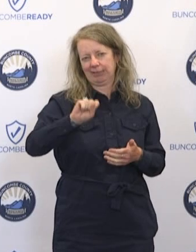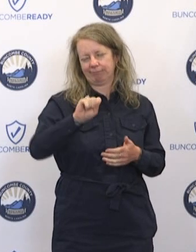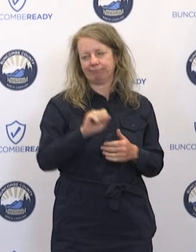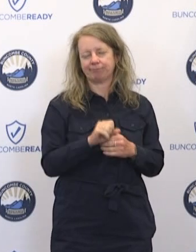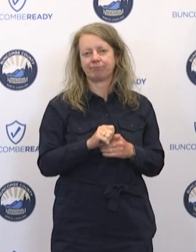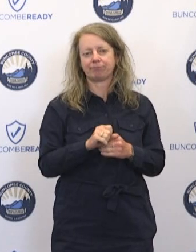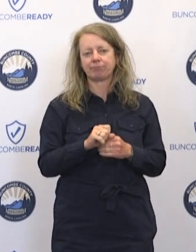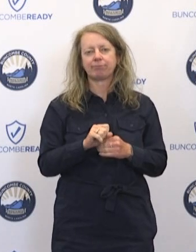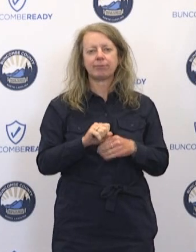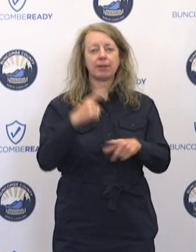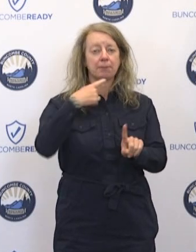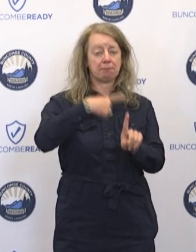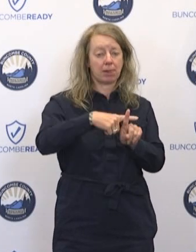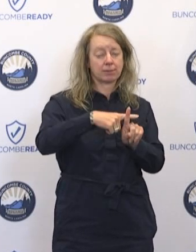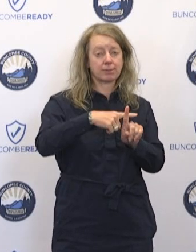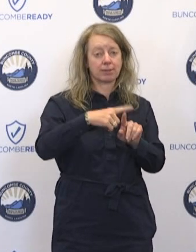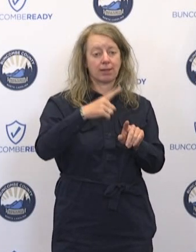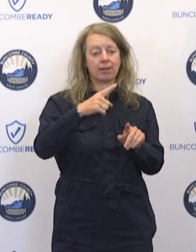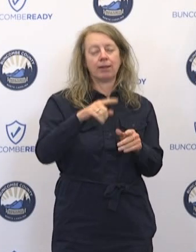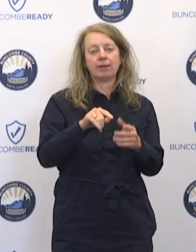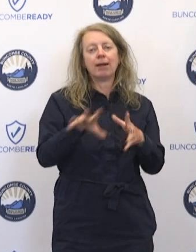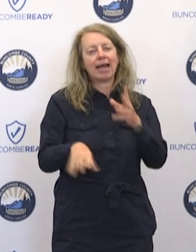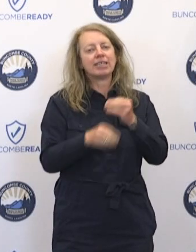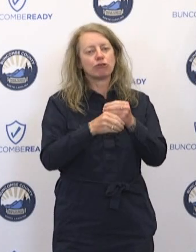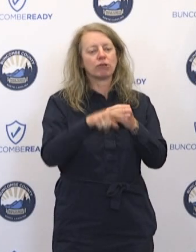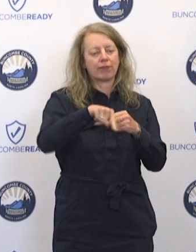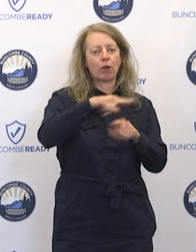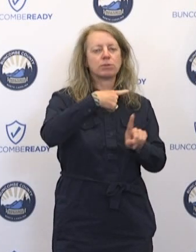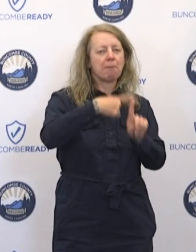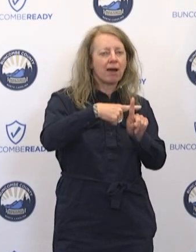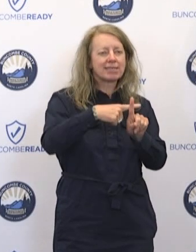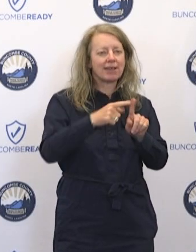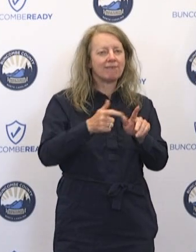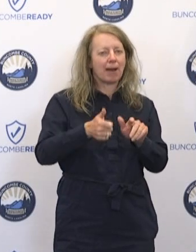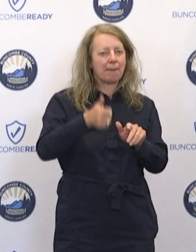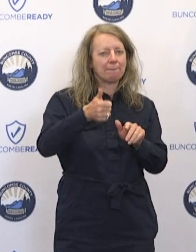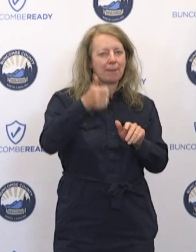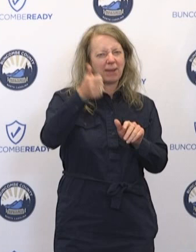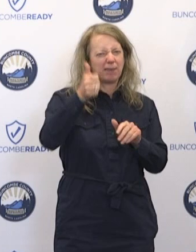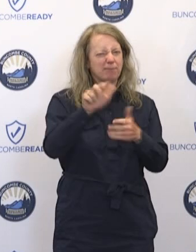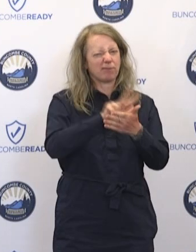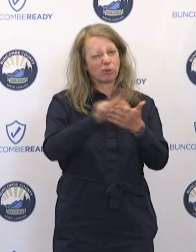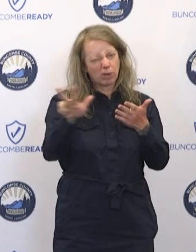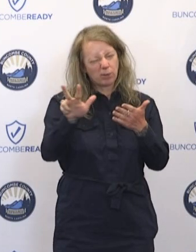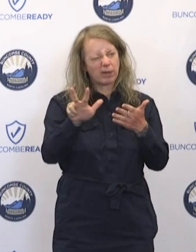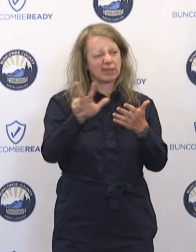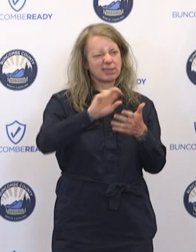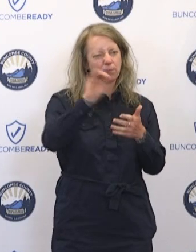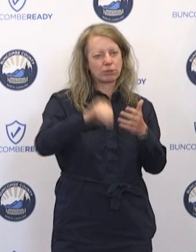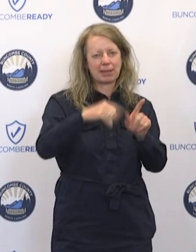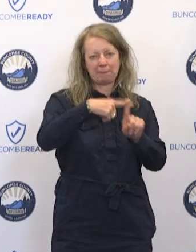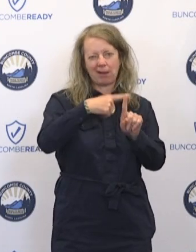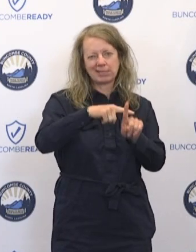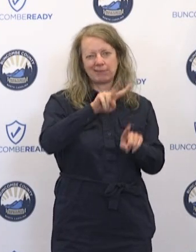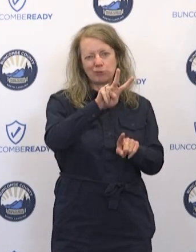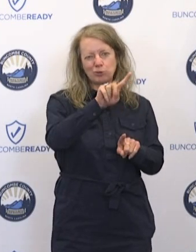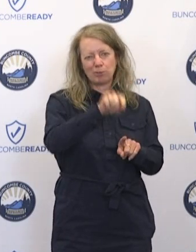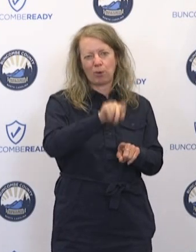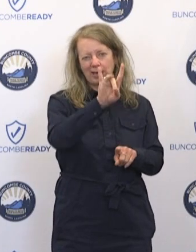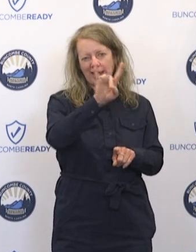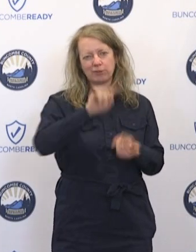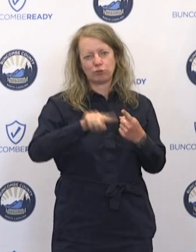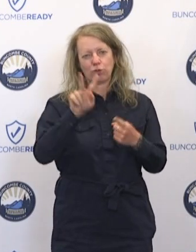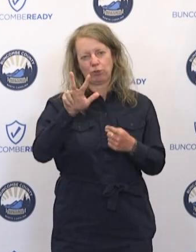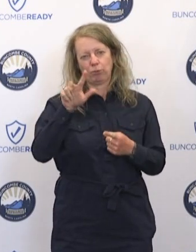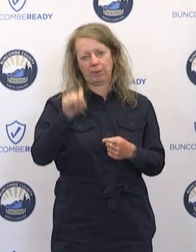Additionally, our percent positivity has plateaued. For 3 weeks now, our percent positivity has been between 2.8 and